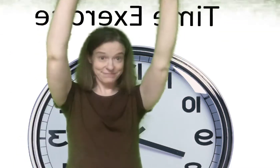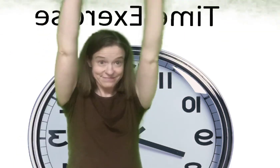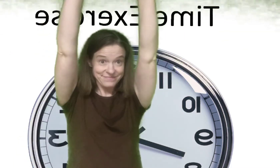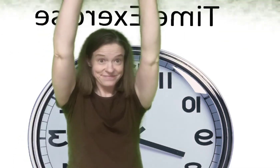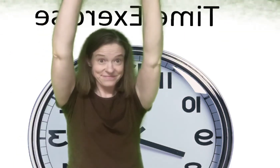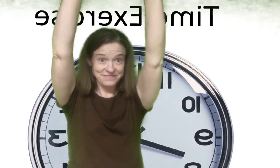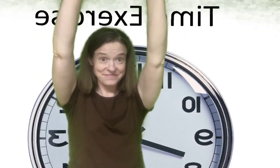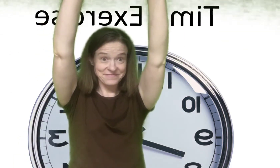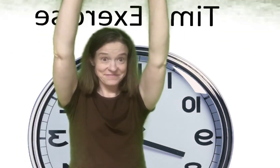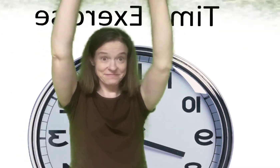12.